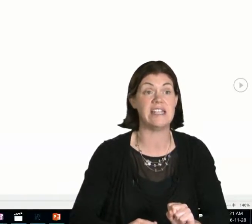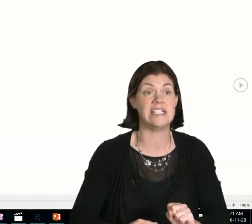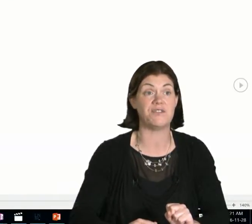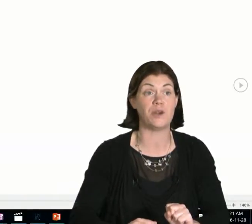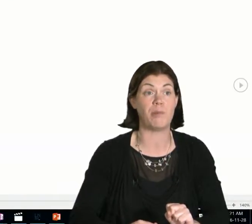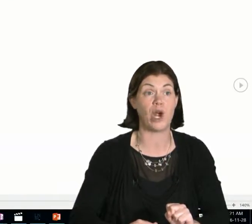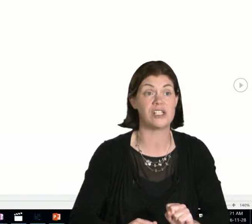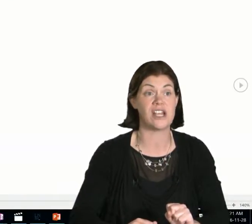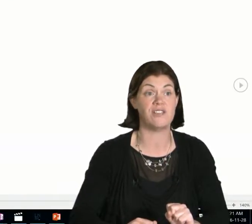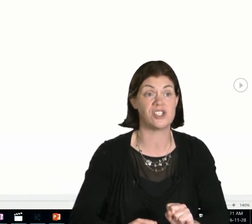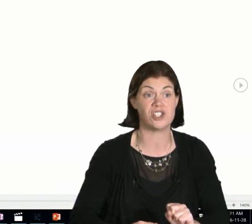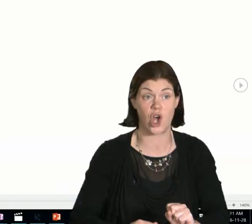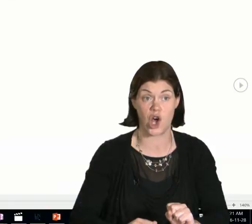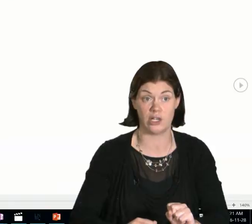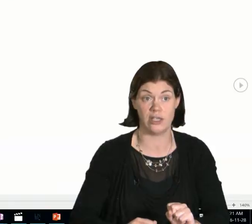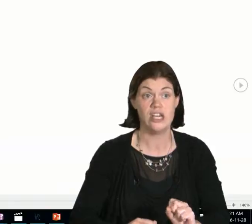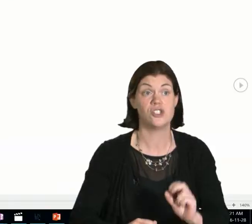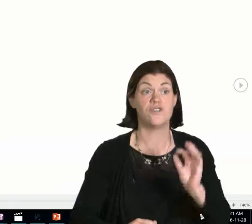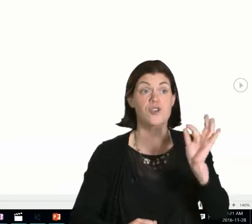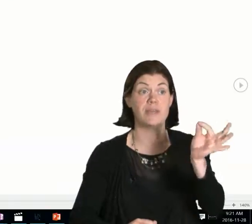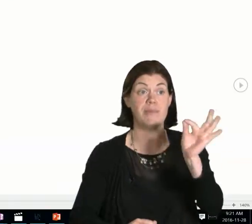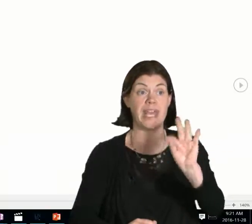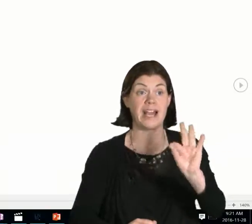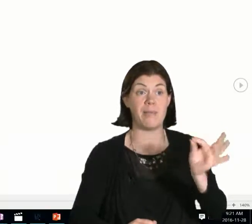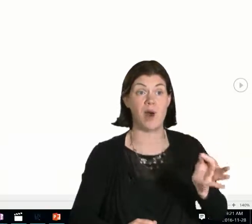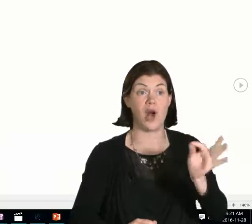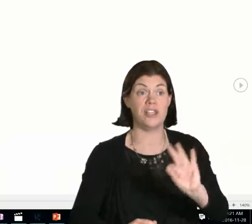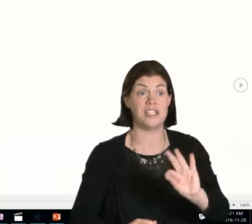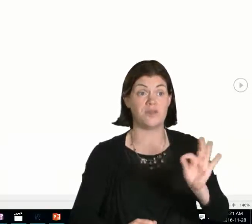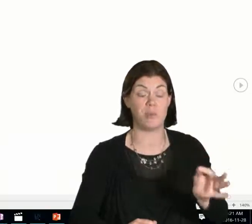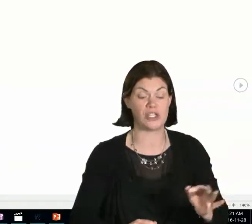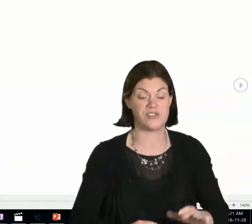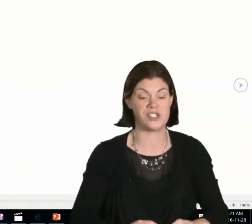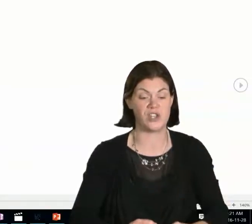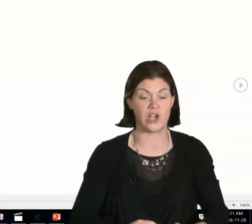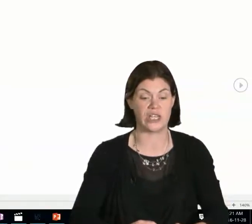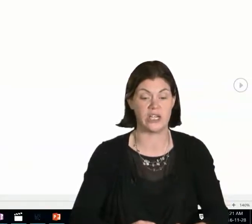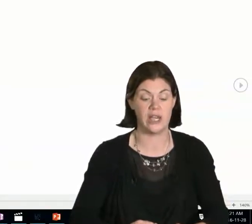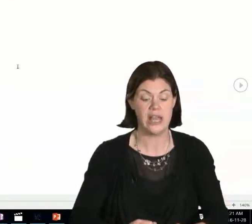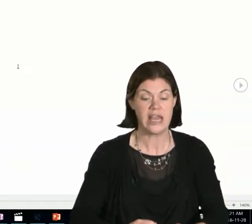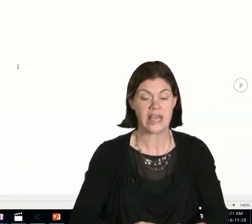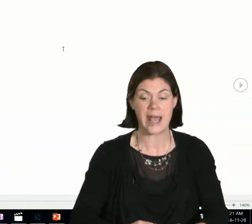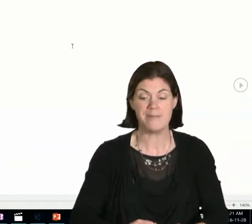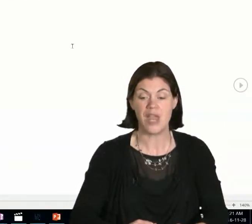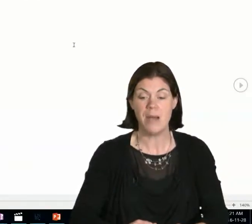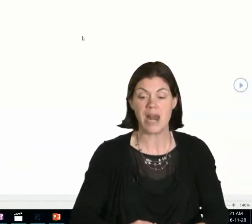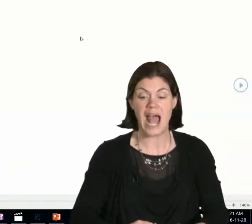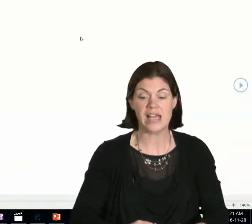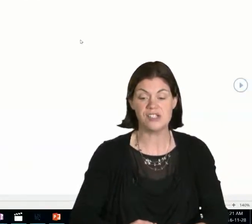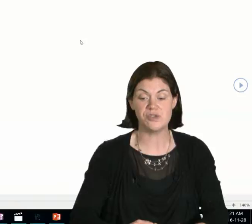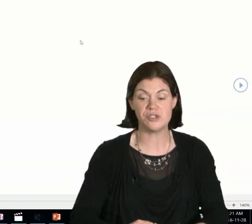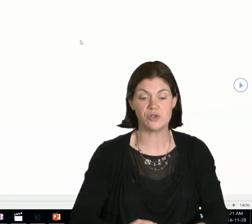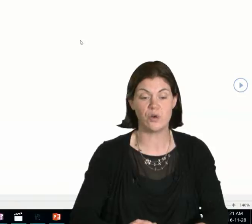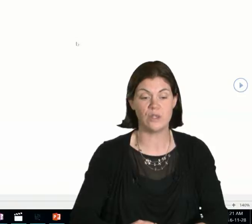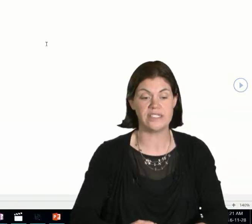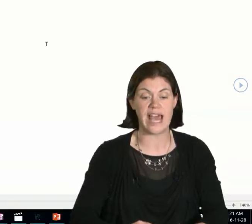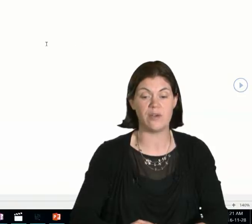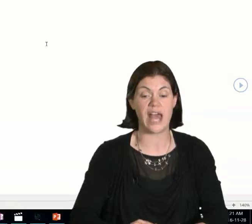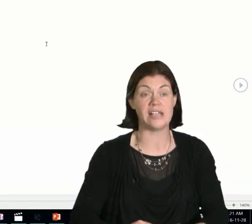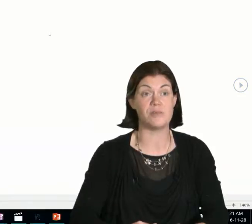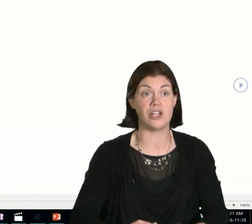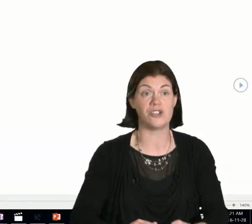in the different parts of a song. So if you can pick up on the different parts of a song here. Okay. But as you